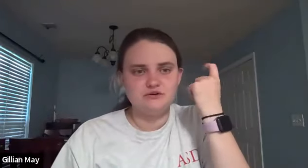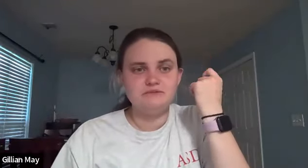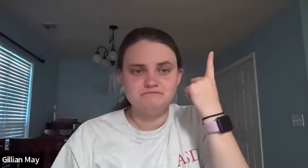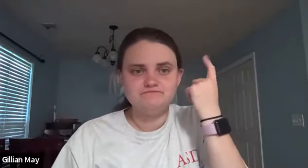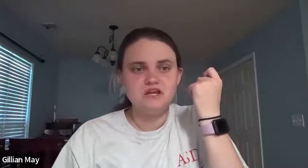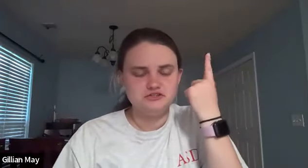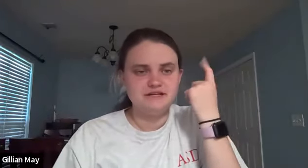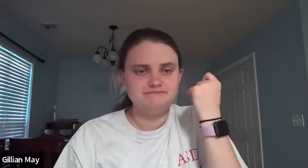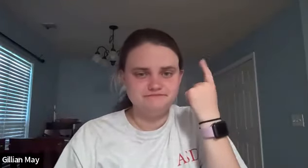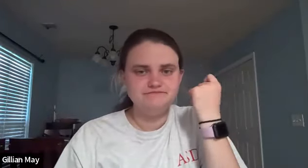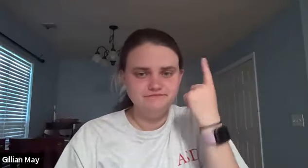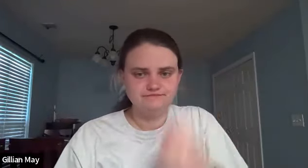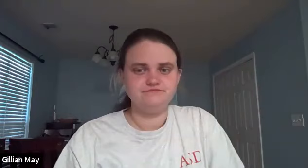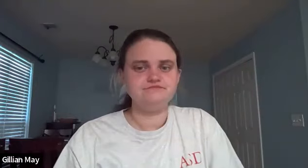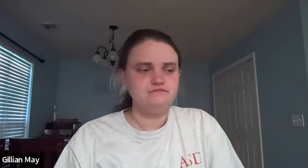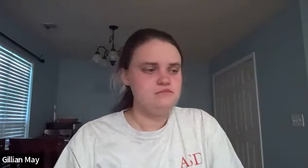flickering. Understand.